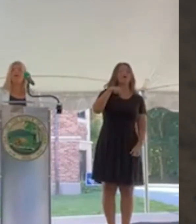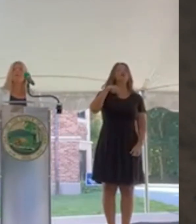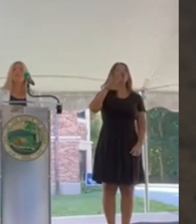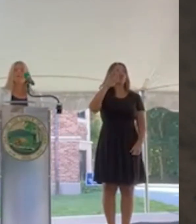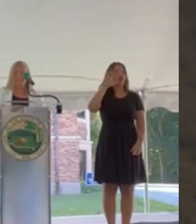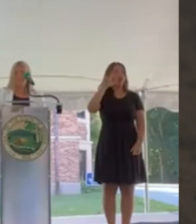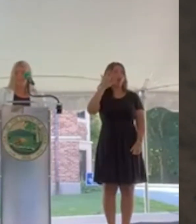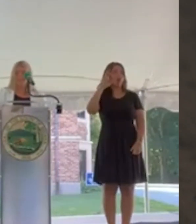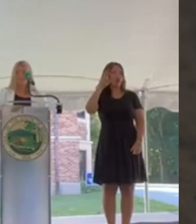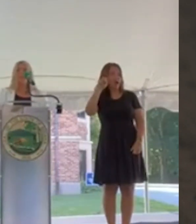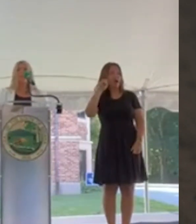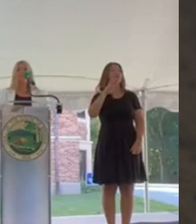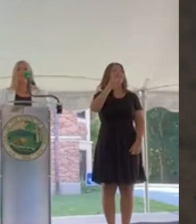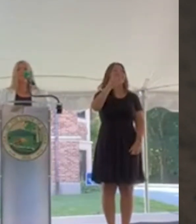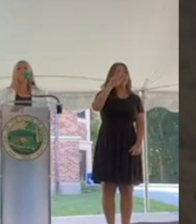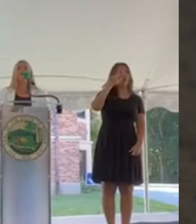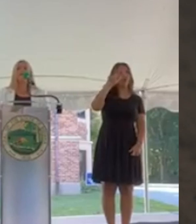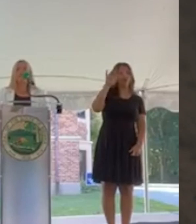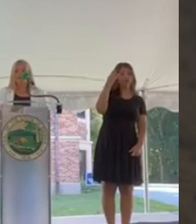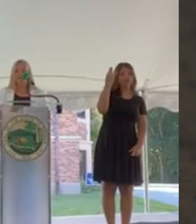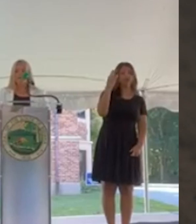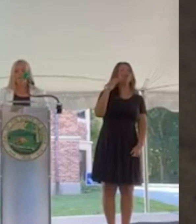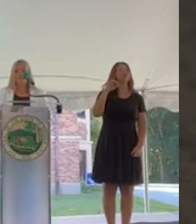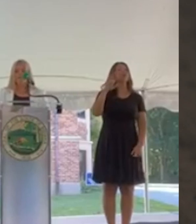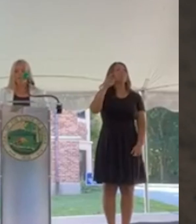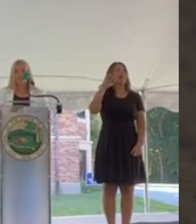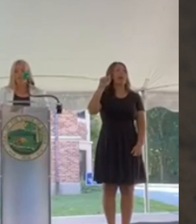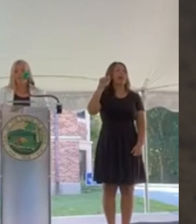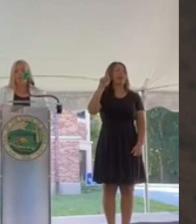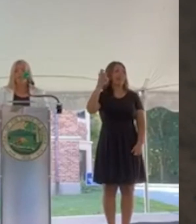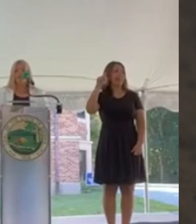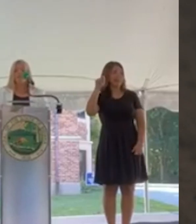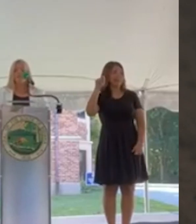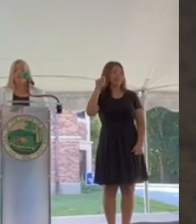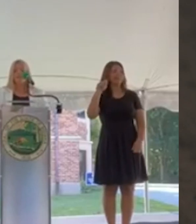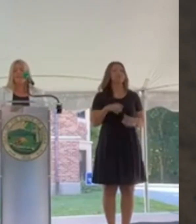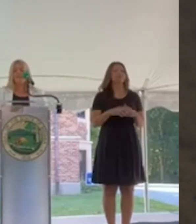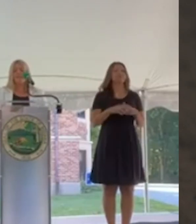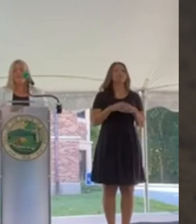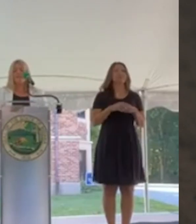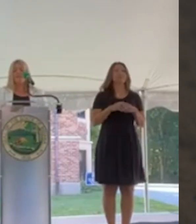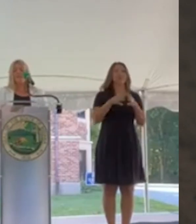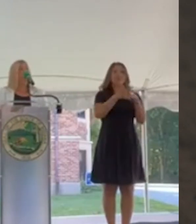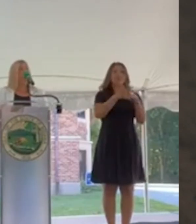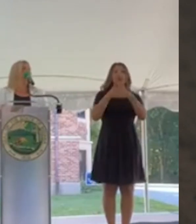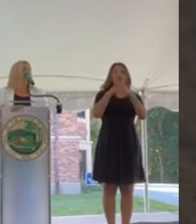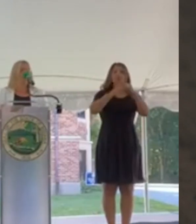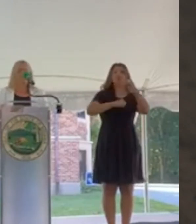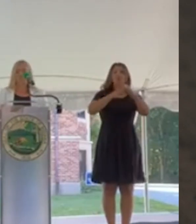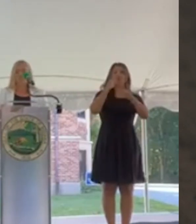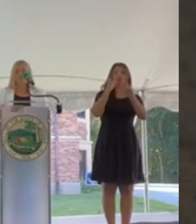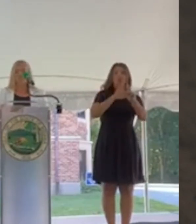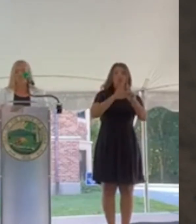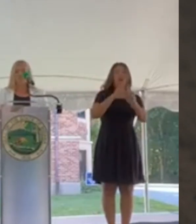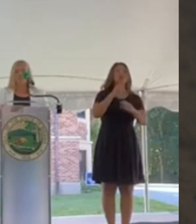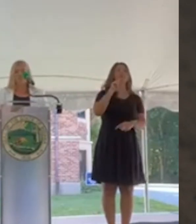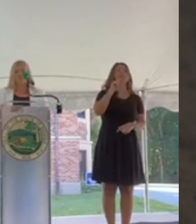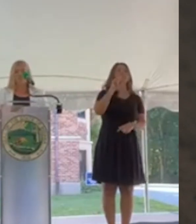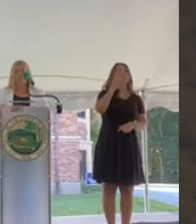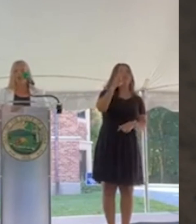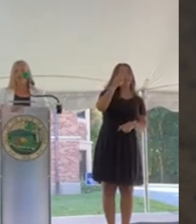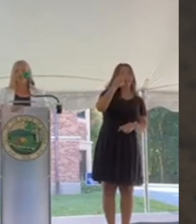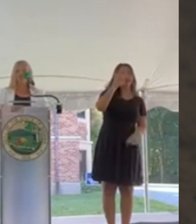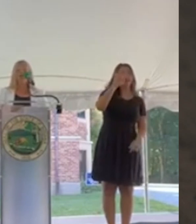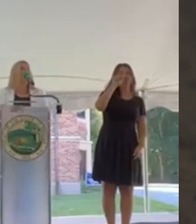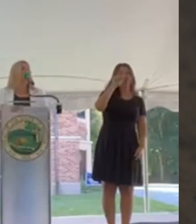Carl Brown, Carol French, Matt Kent. From American Structure Point, Brandon Farley.